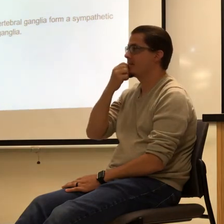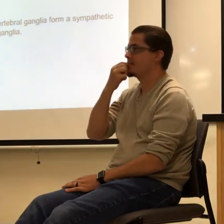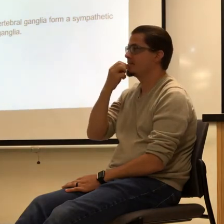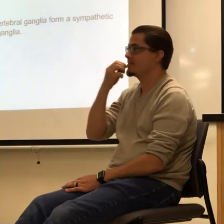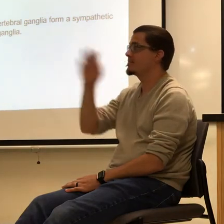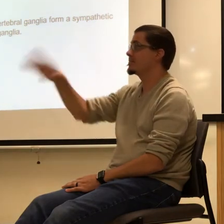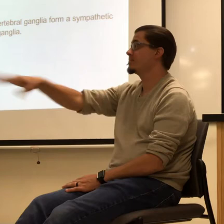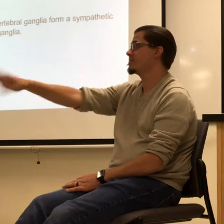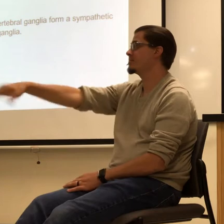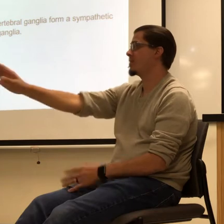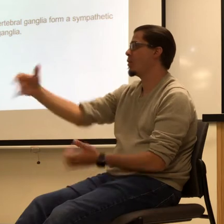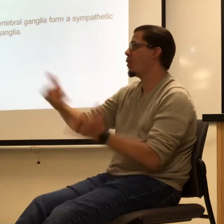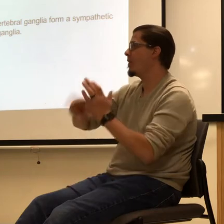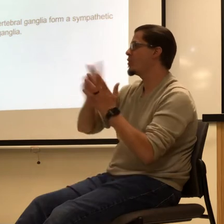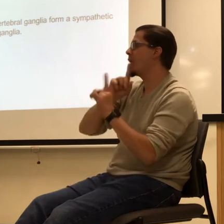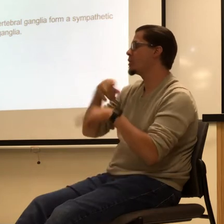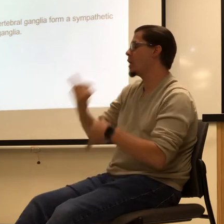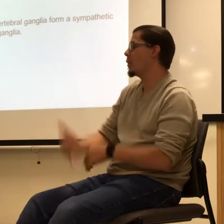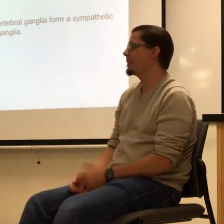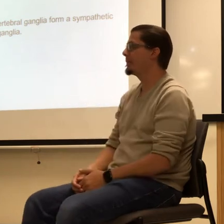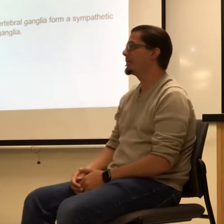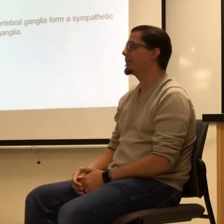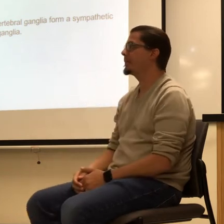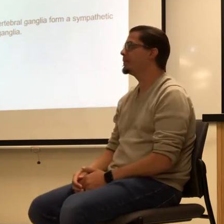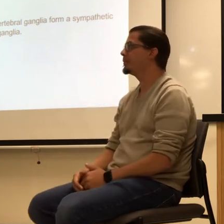All right, let's go over the answers here.